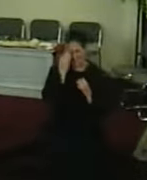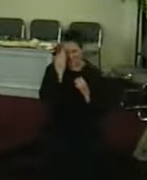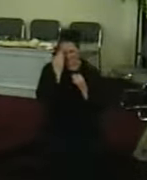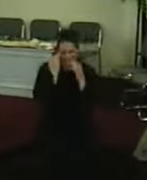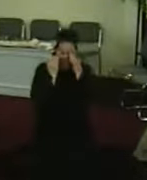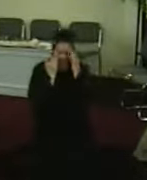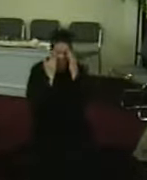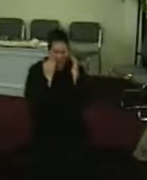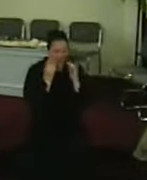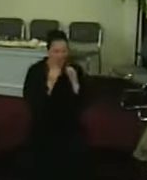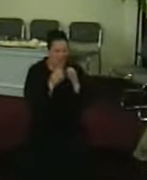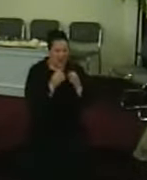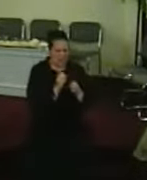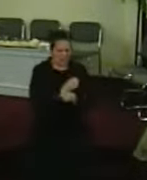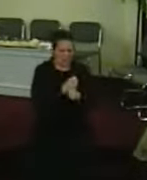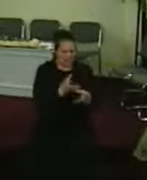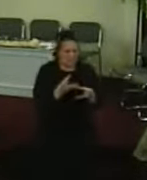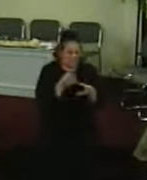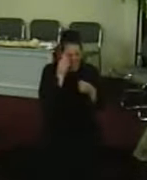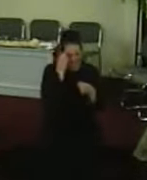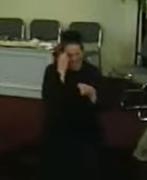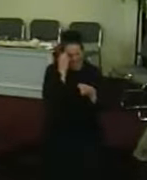Kind of makes you wanna itch a little bit, doesn't it?